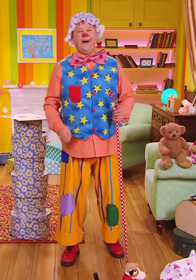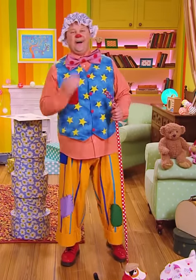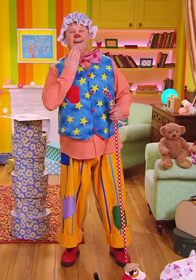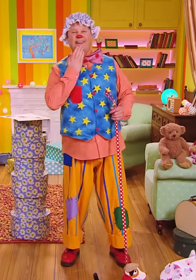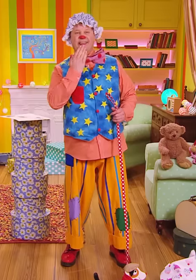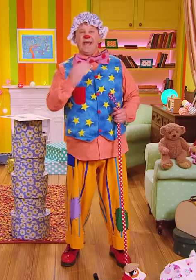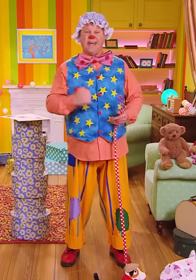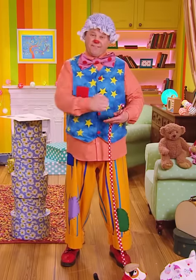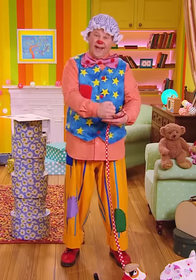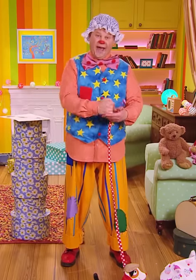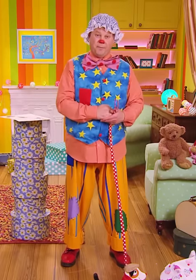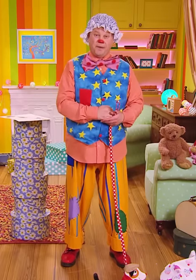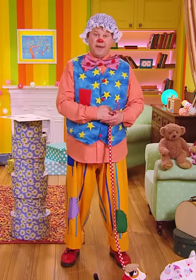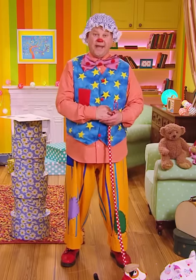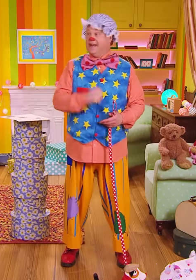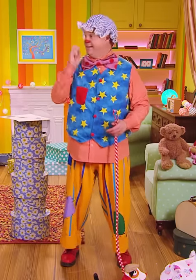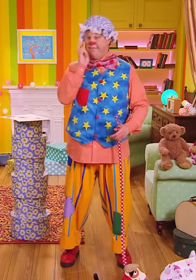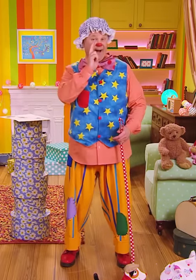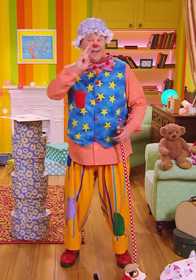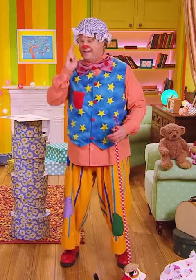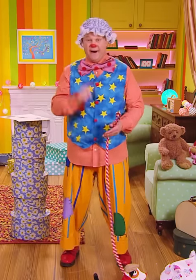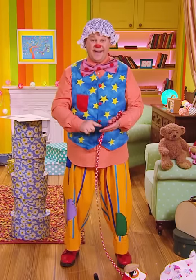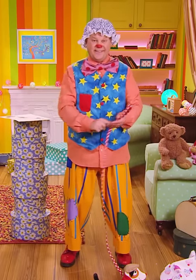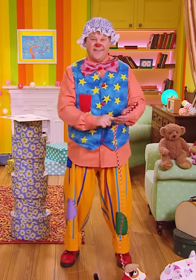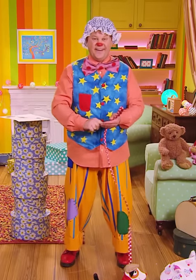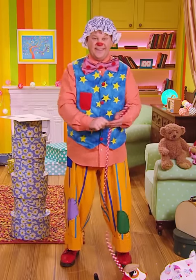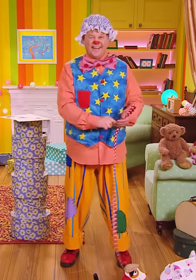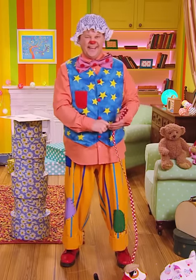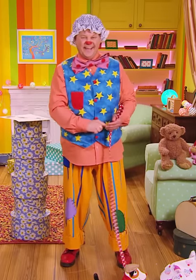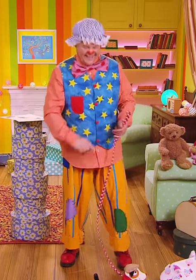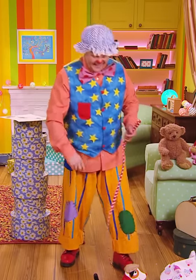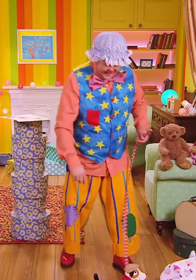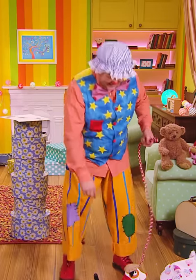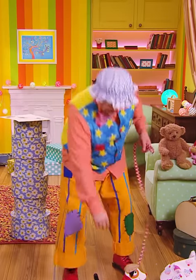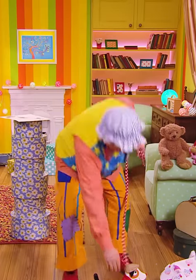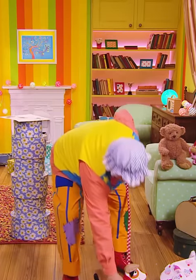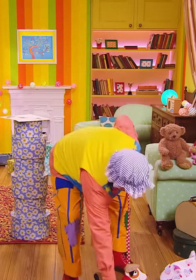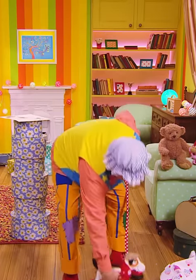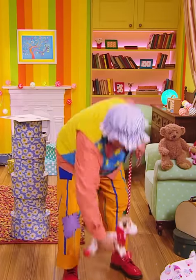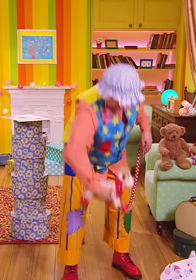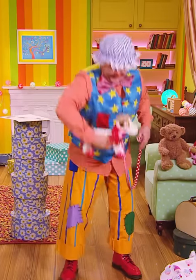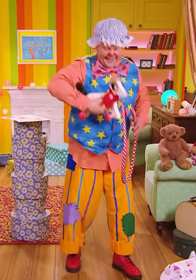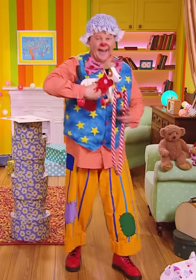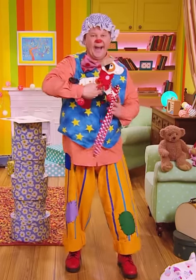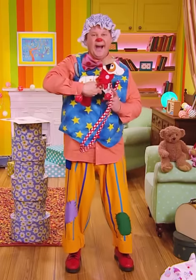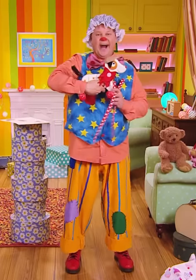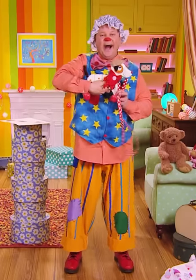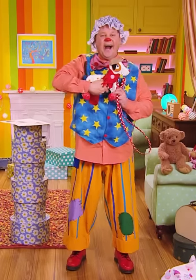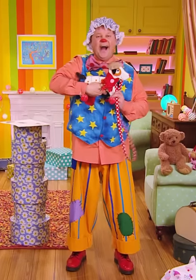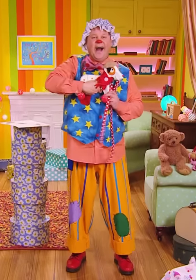Oh, thank you for helping me to find my toys. Mr. Tumble, please could you show us